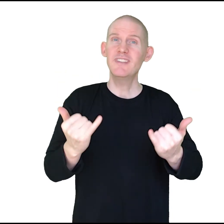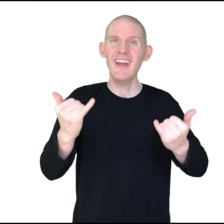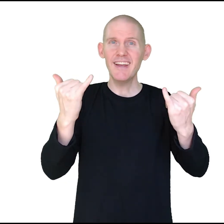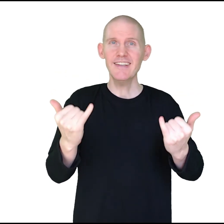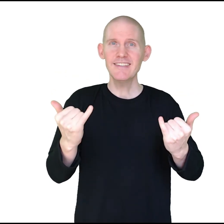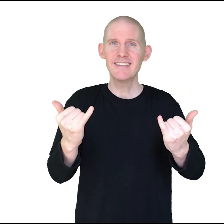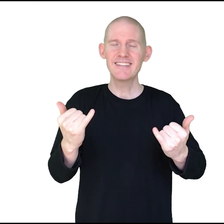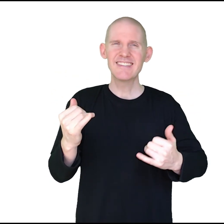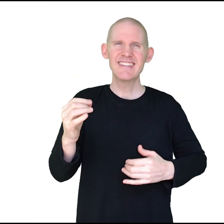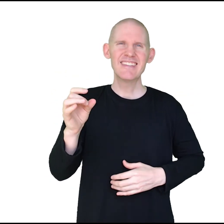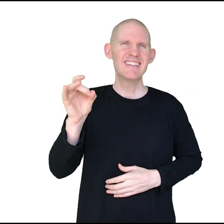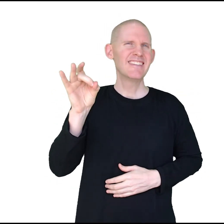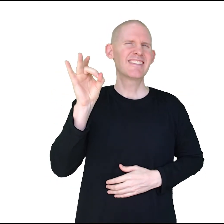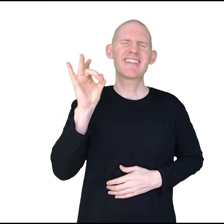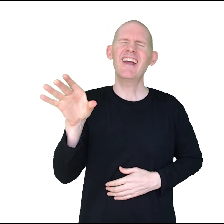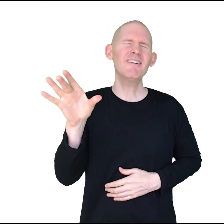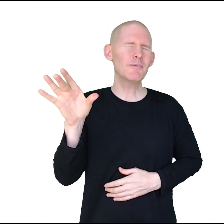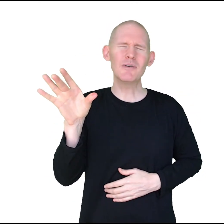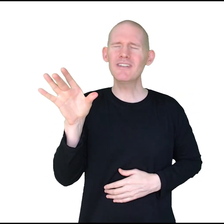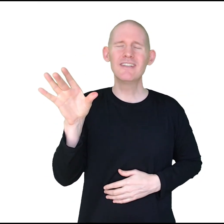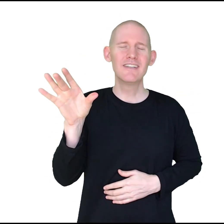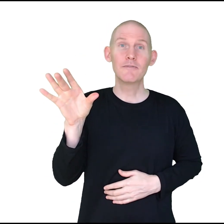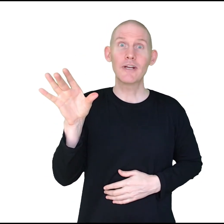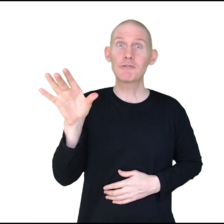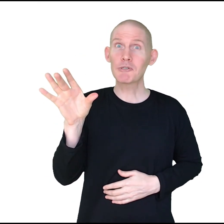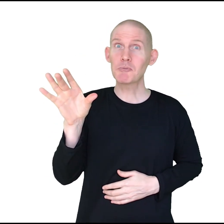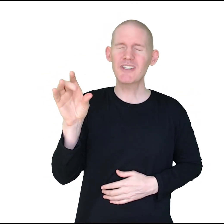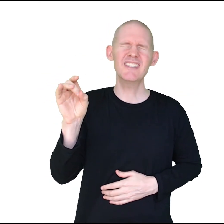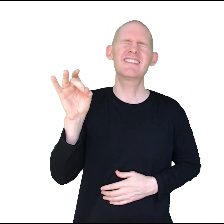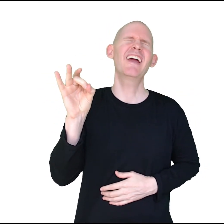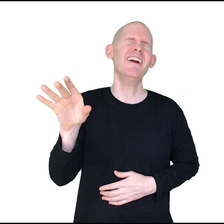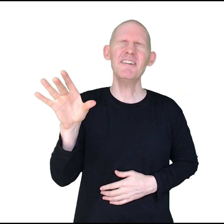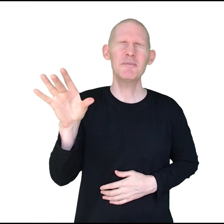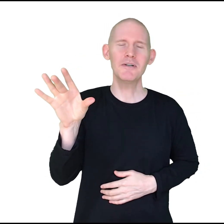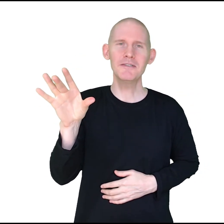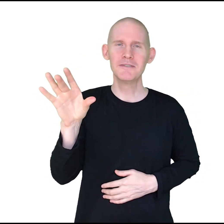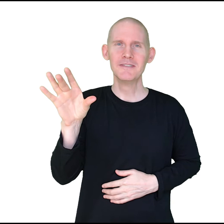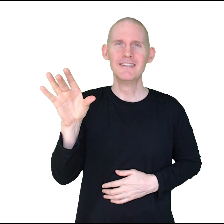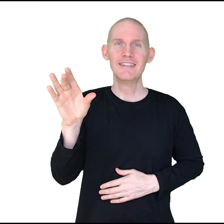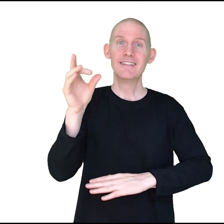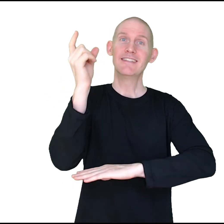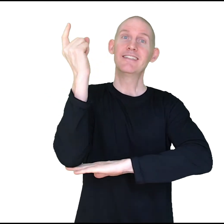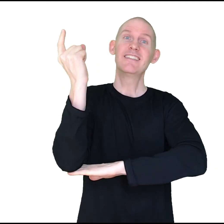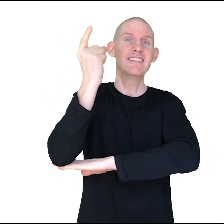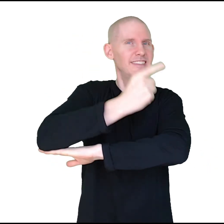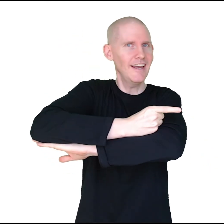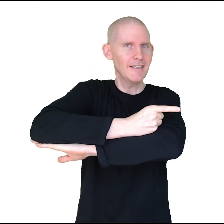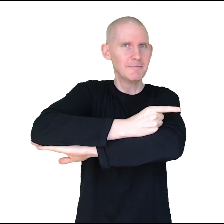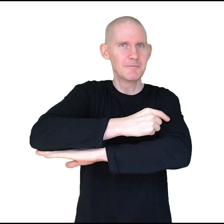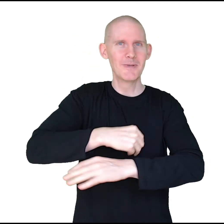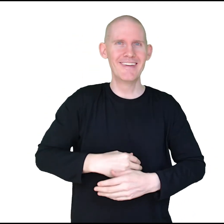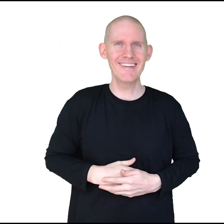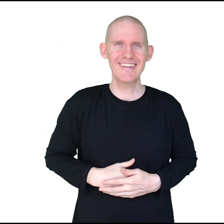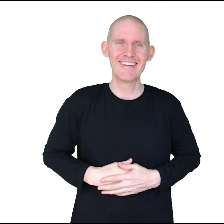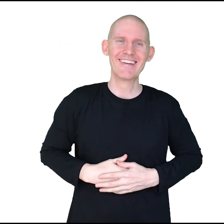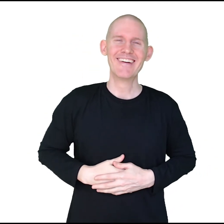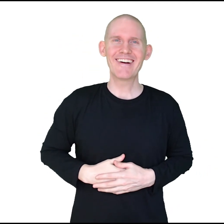Today. Terrible. Facial expression. Terrible. Day. Right, here we